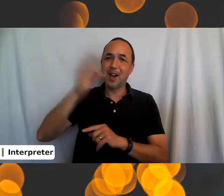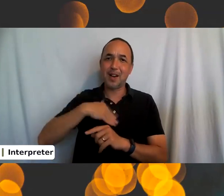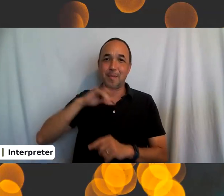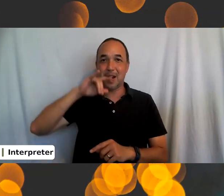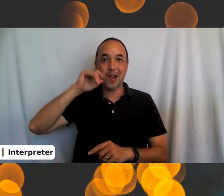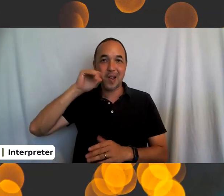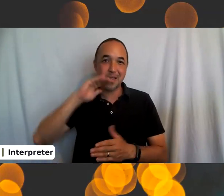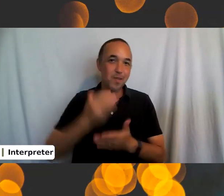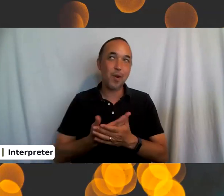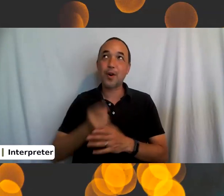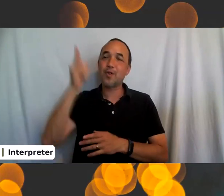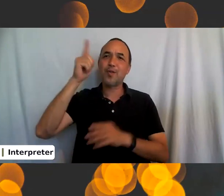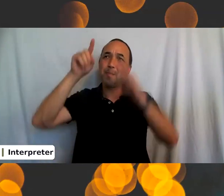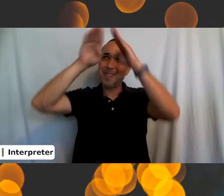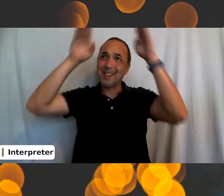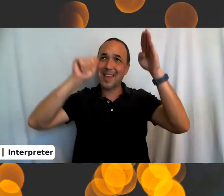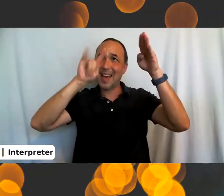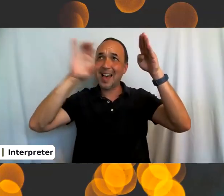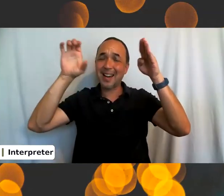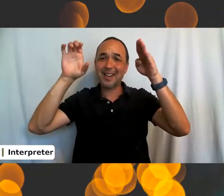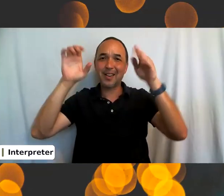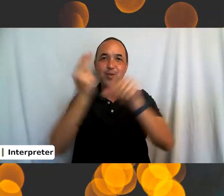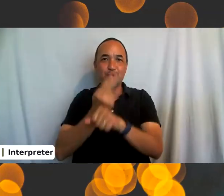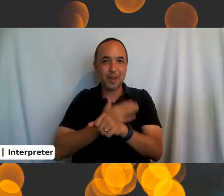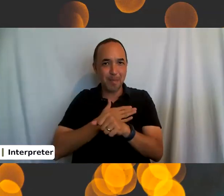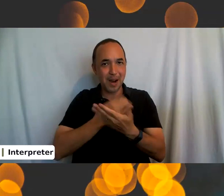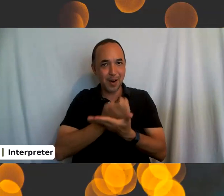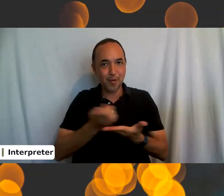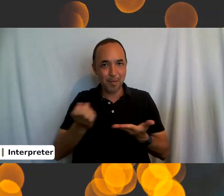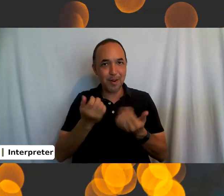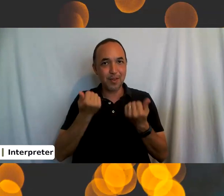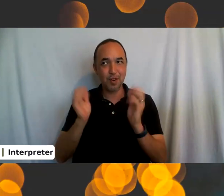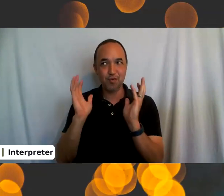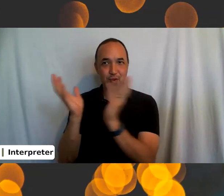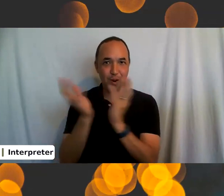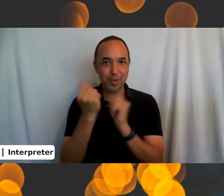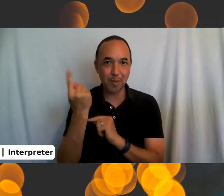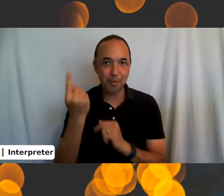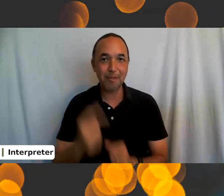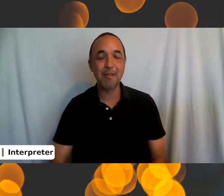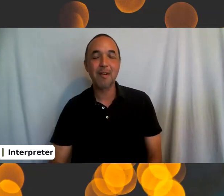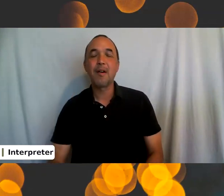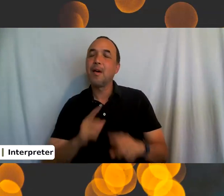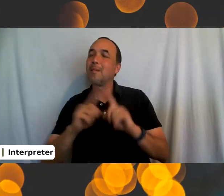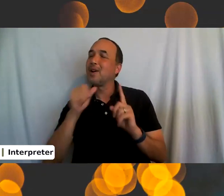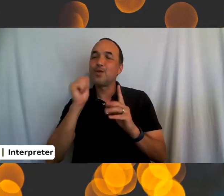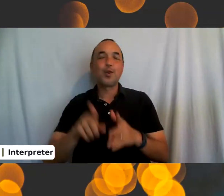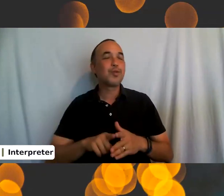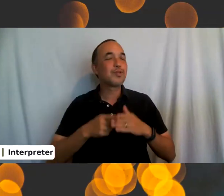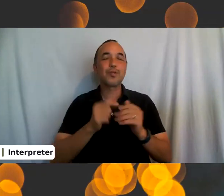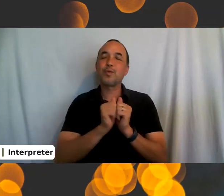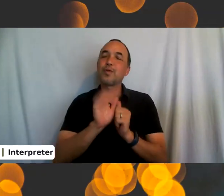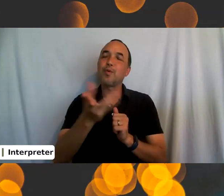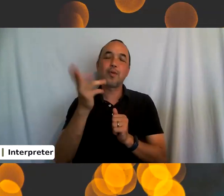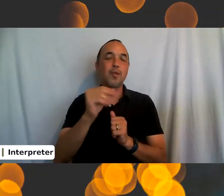dolls. So, but I do recommend not to investigate your house right off the bat, just because if you know